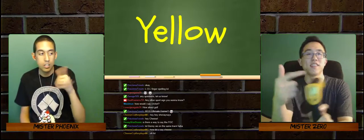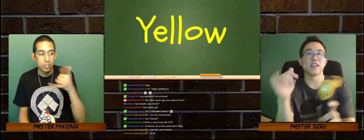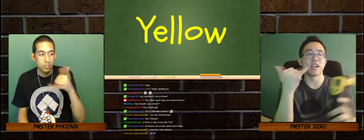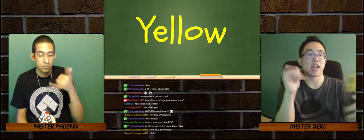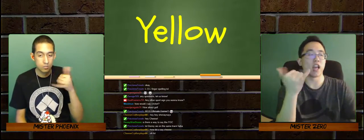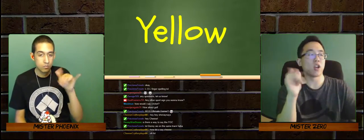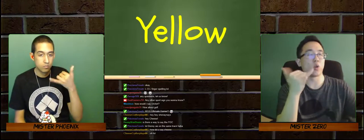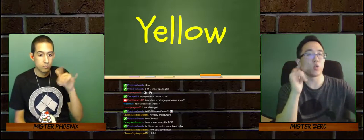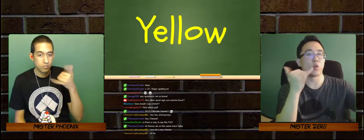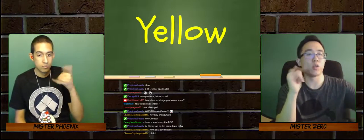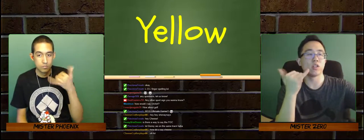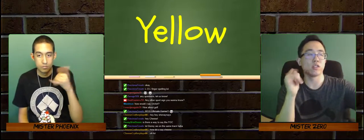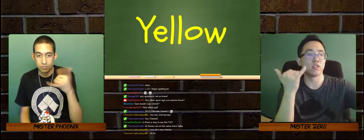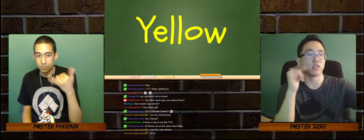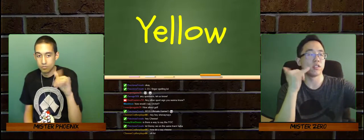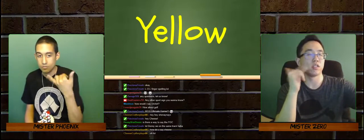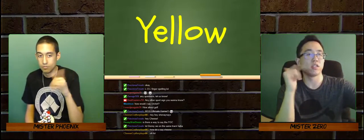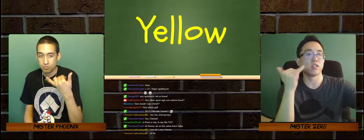Yellow.